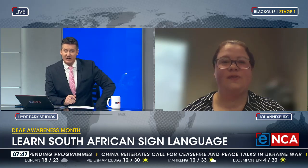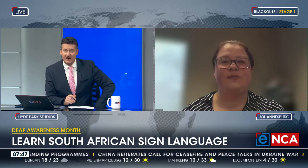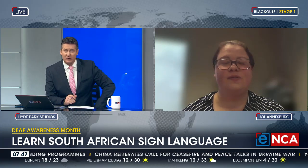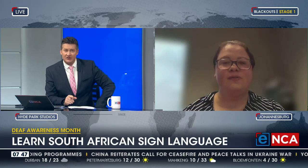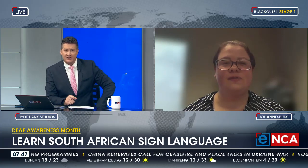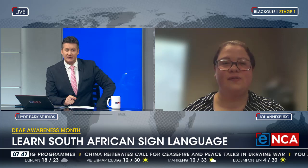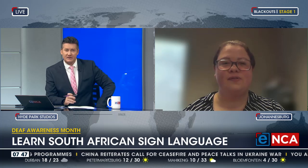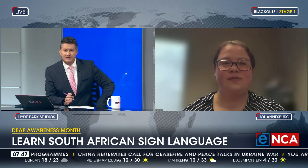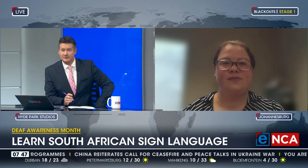Sarah, how do I do that?